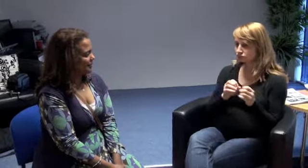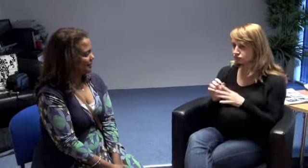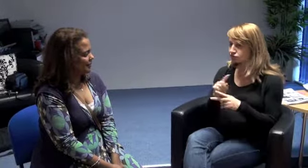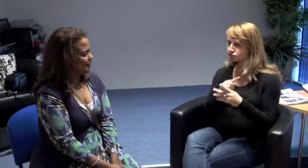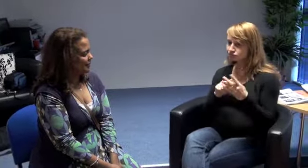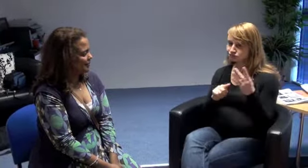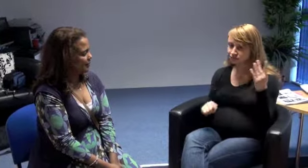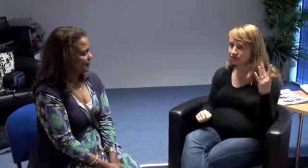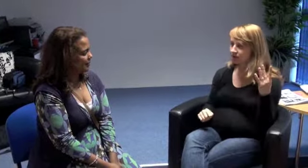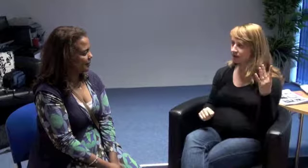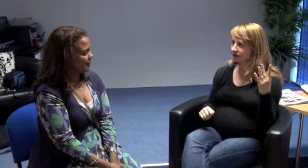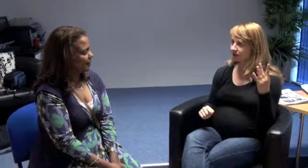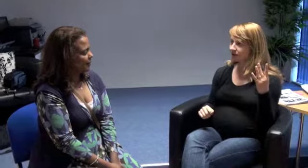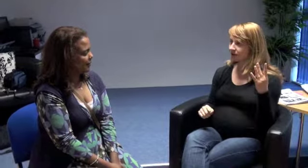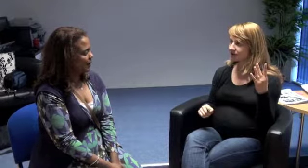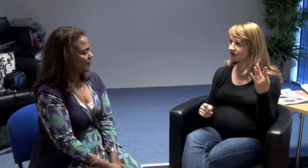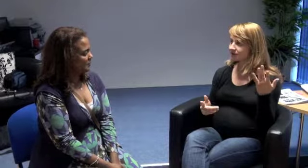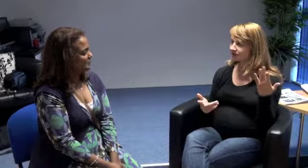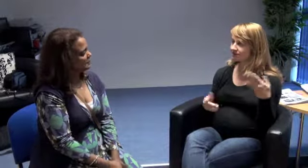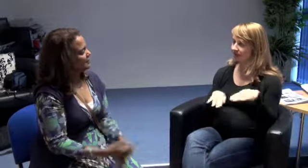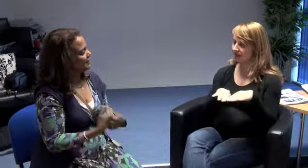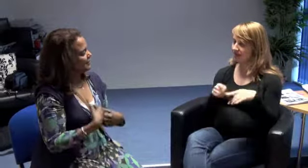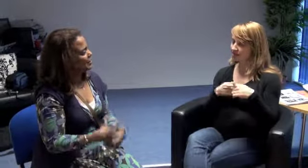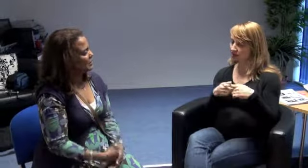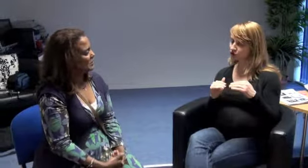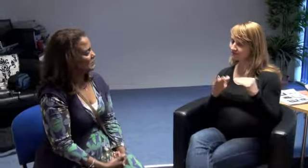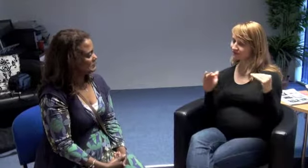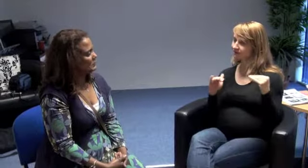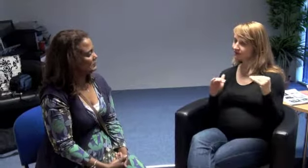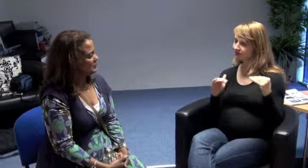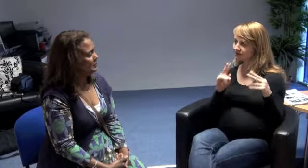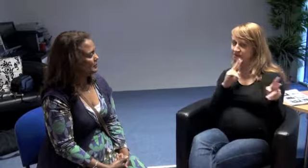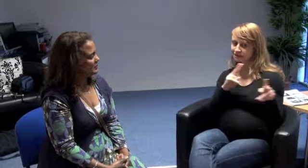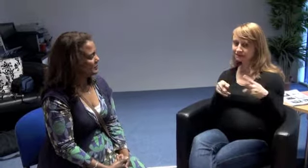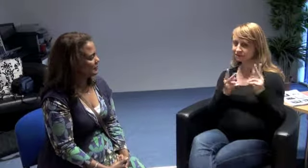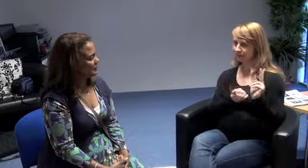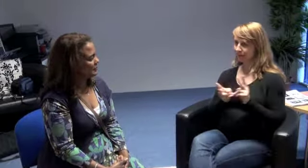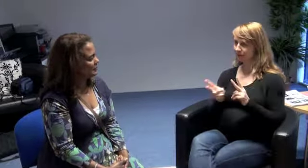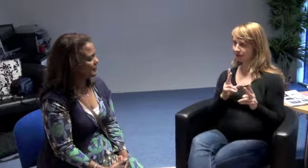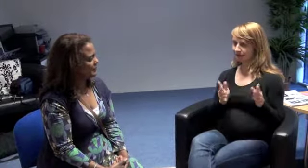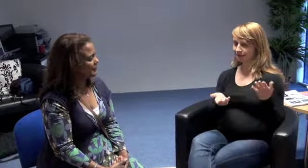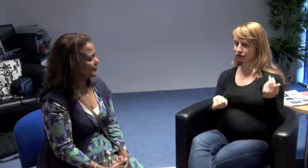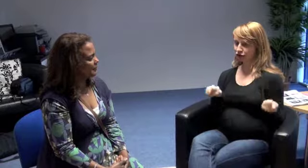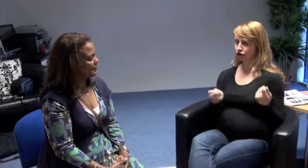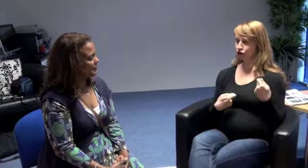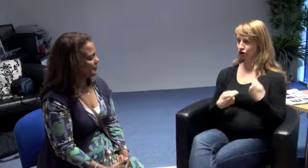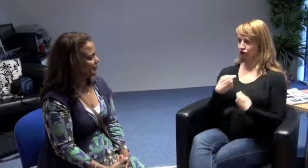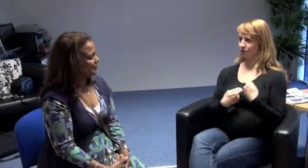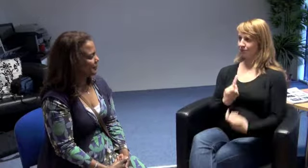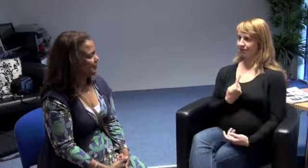know is a weakness for me, and I know I need to develop certain elements of that and bring my level of English up. I certainly watch other